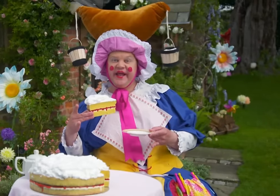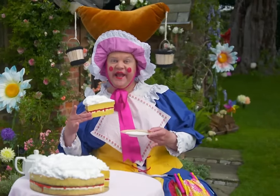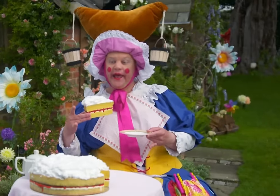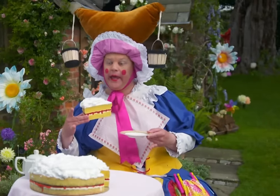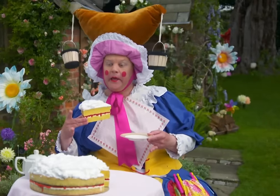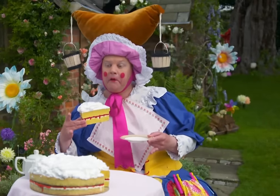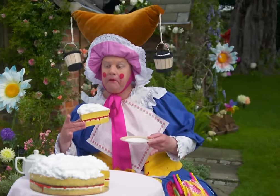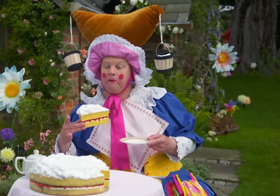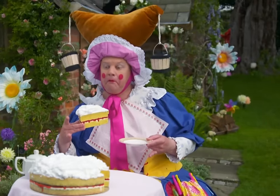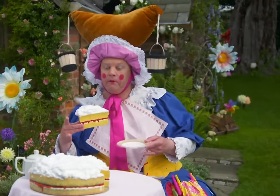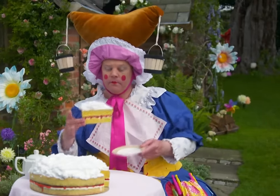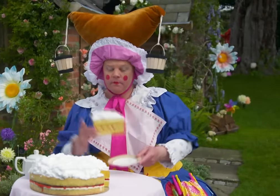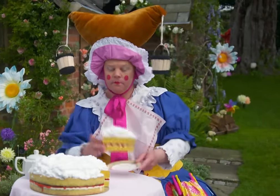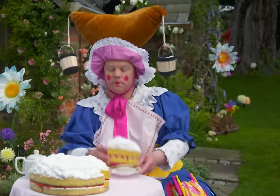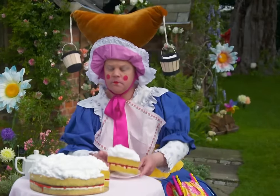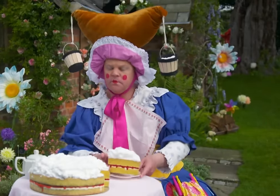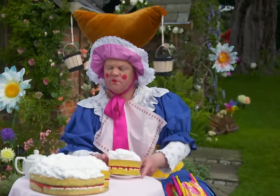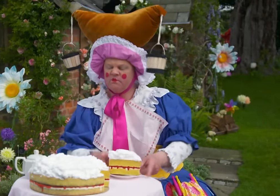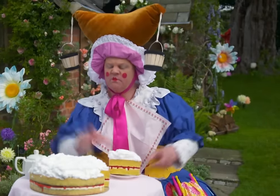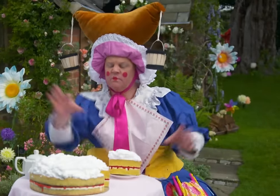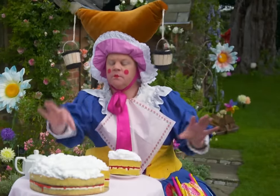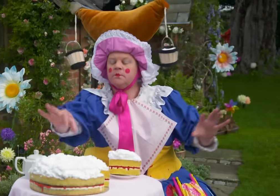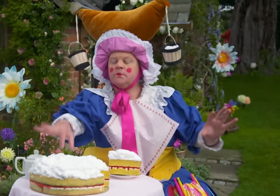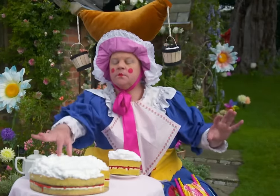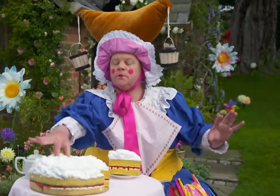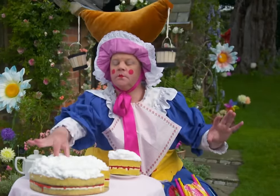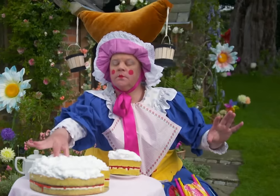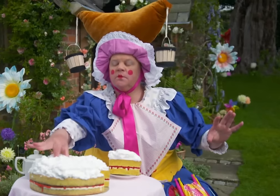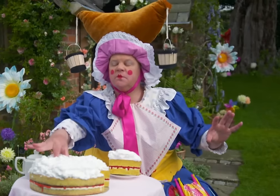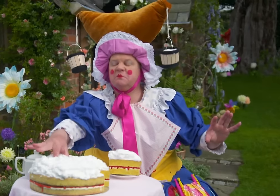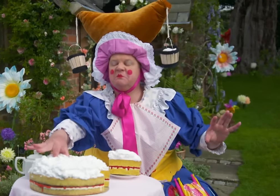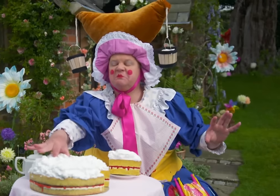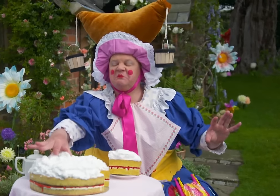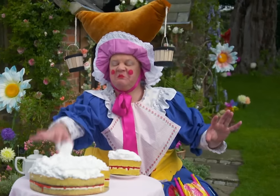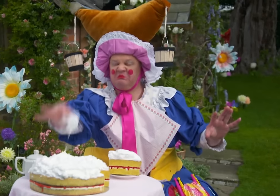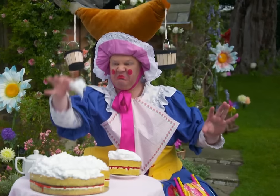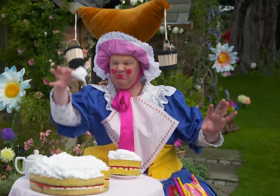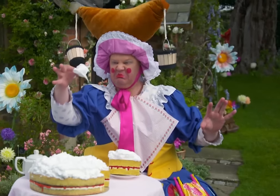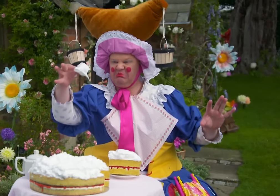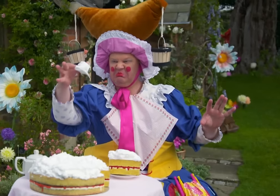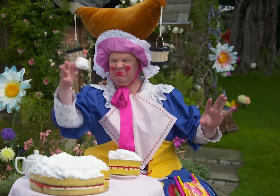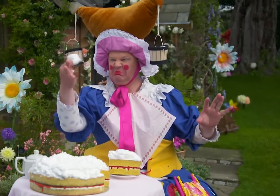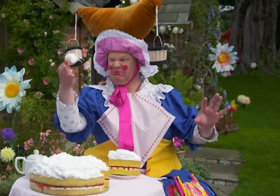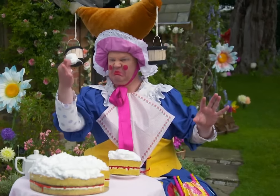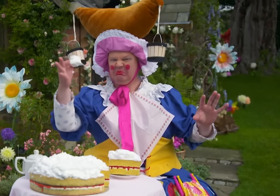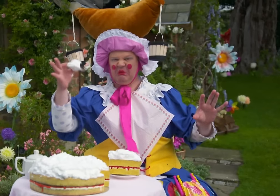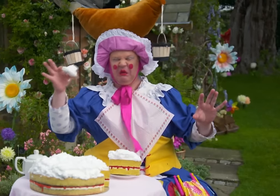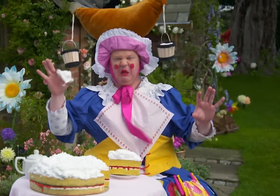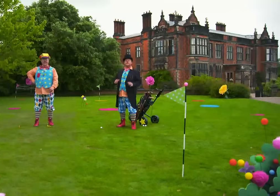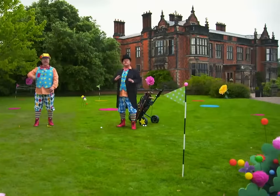Really? Oh dear, Mr. Tumble. I don't think Aunt Polly is too happy.